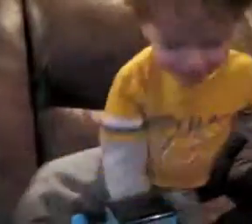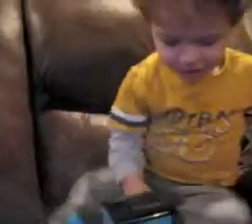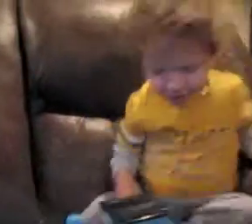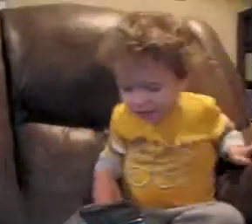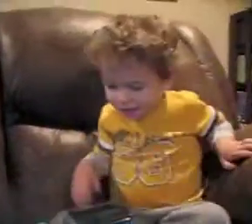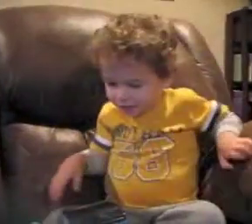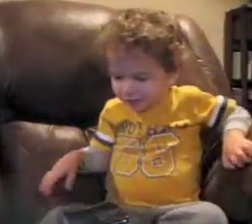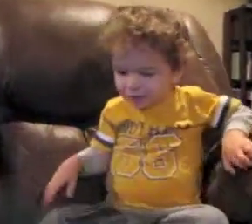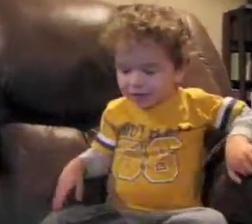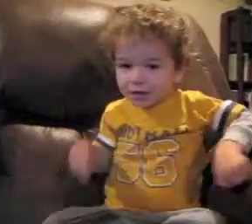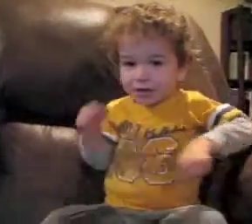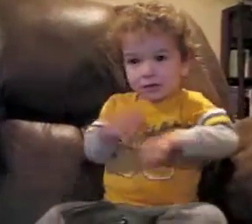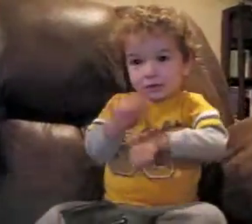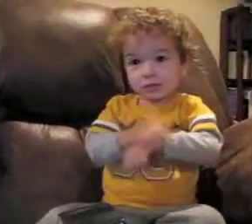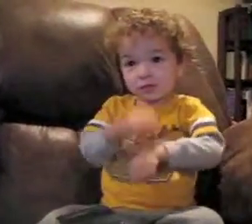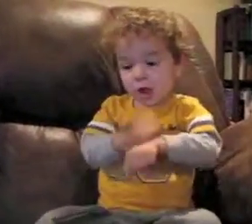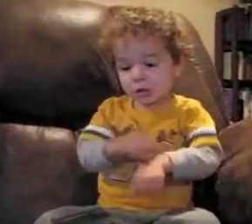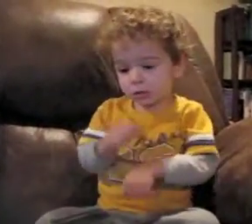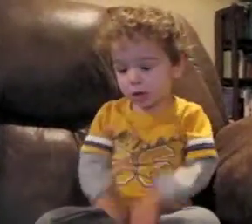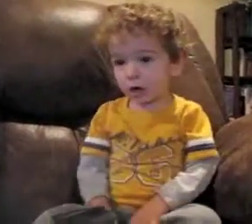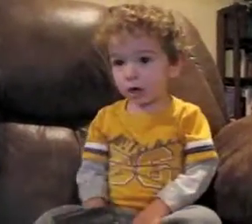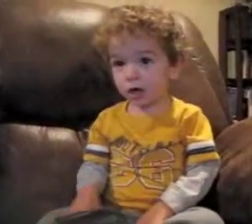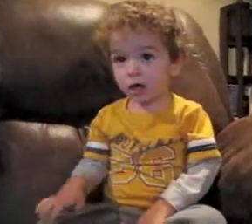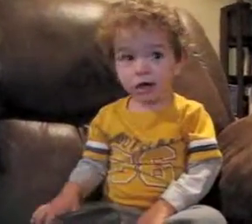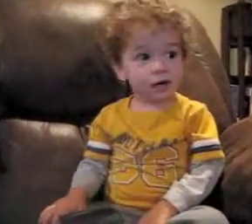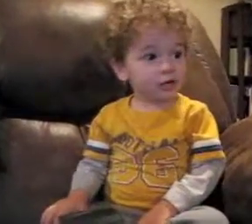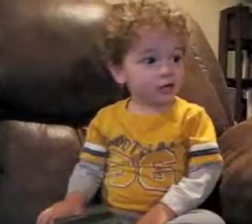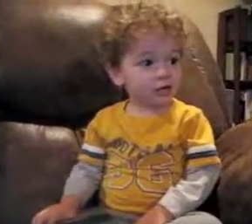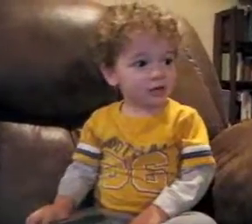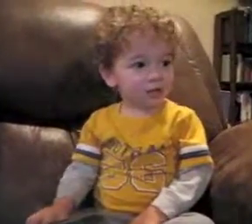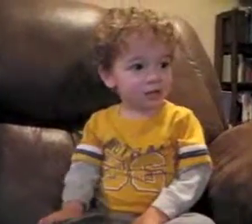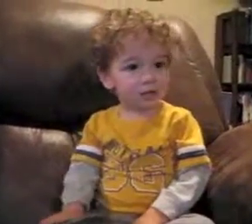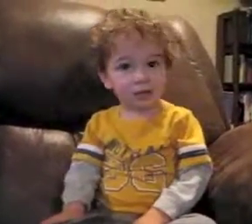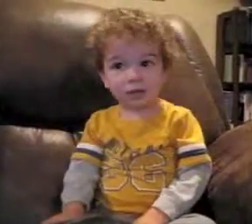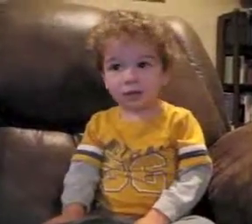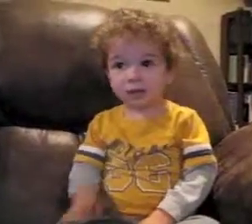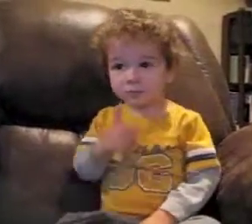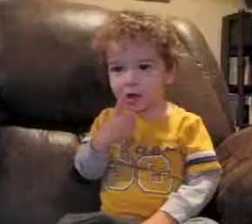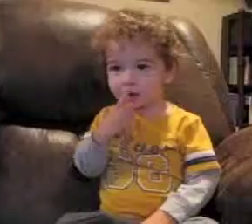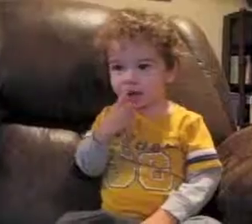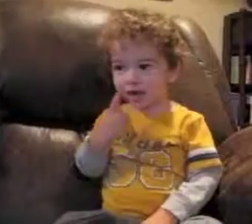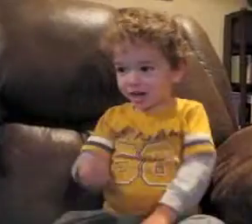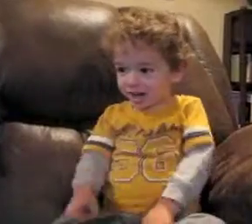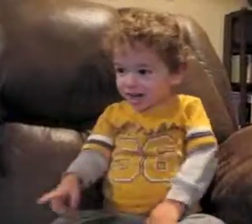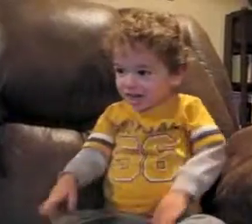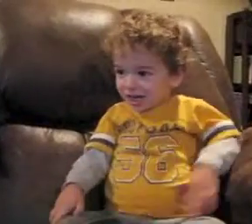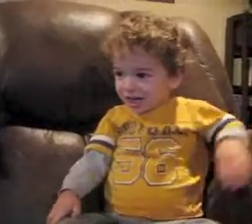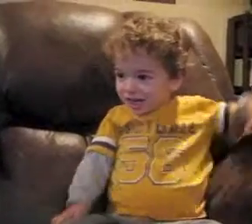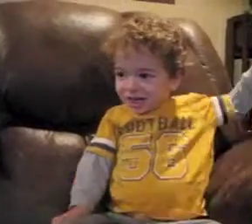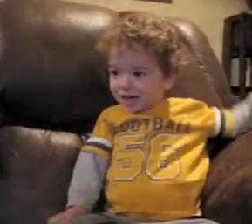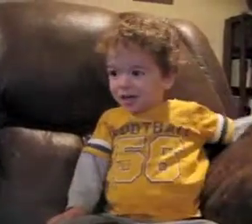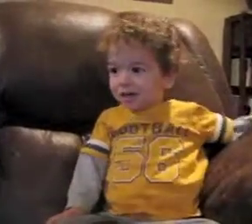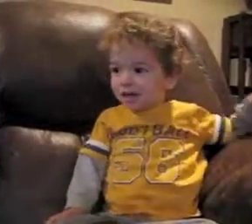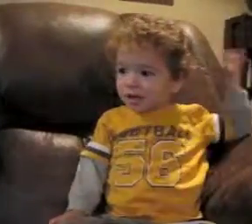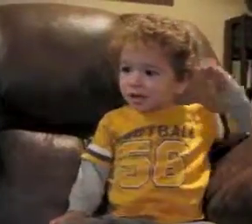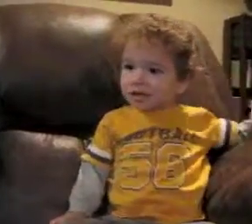What's the sign for cracker? Cracker. Cracker. What's the sign for water? Water. What's the sign for milk?